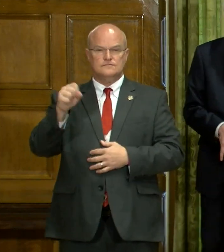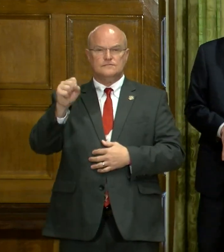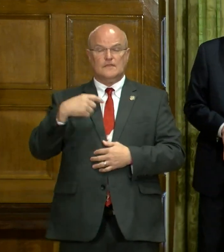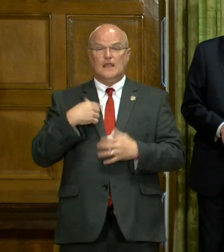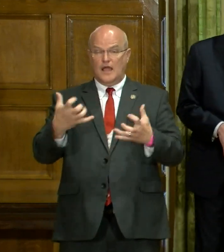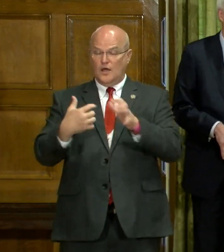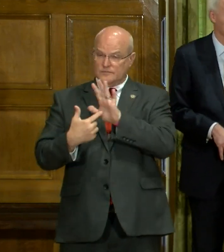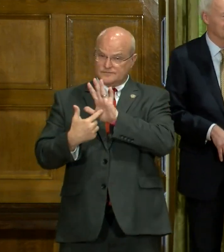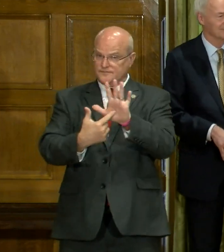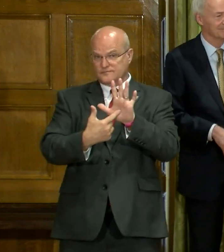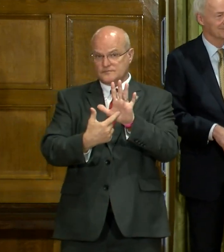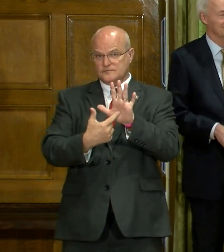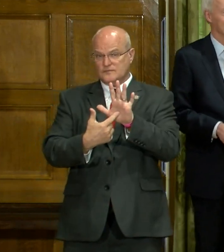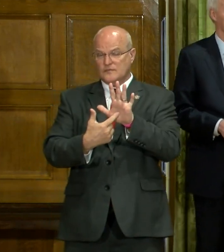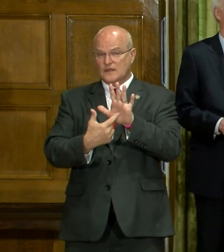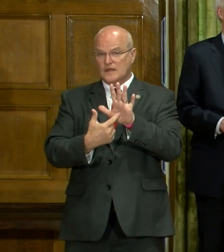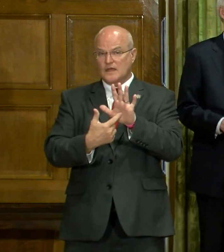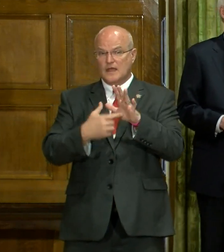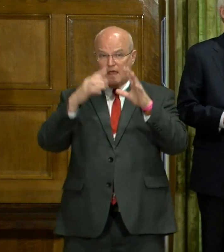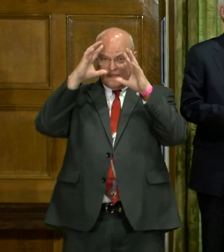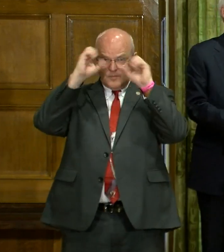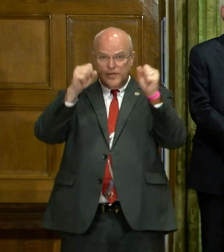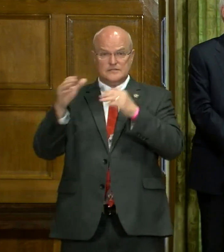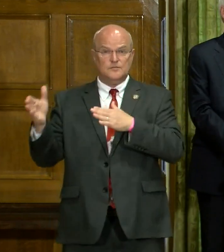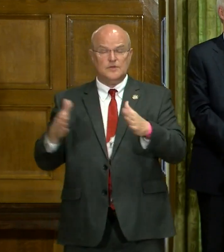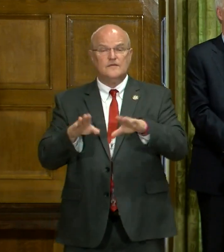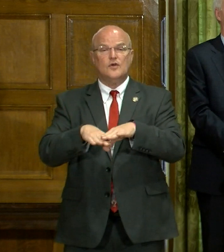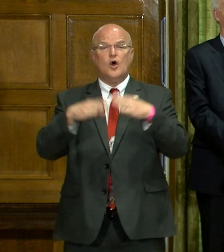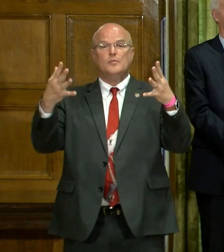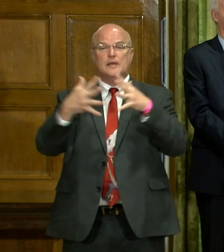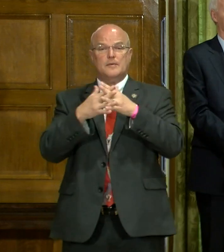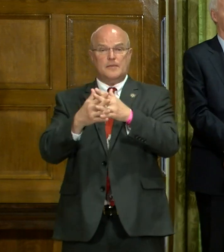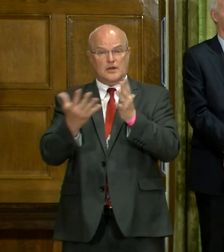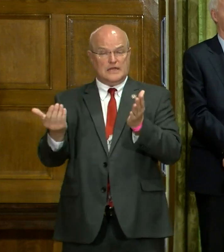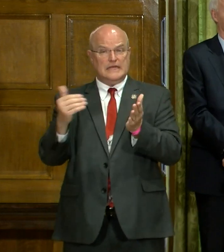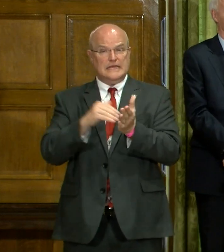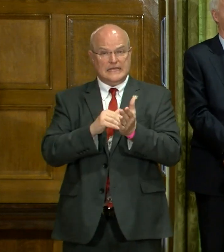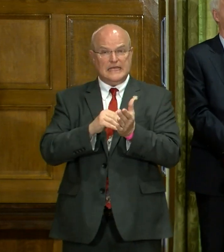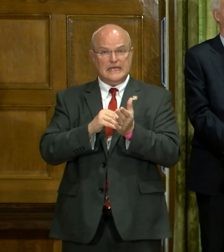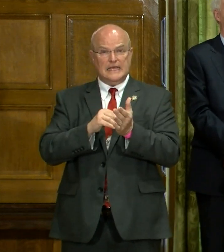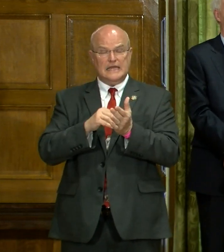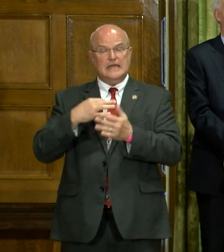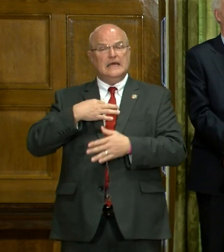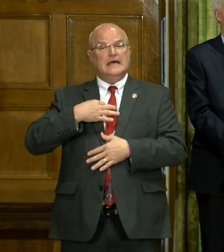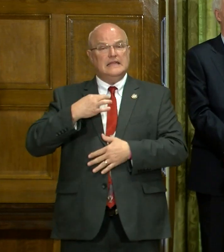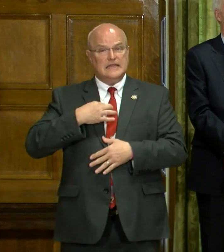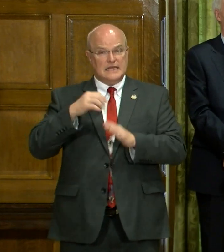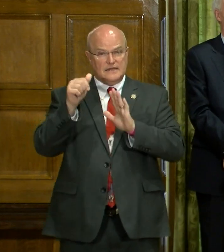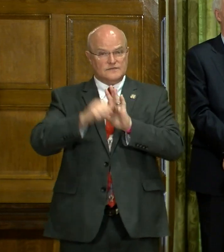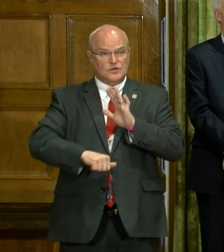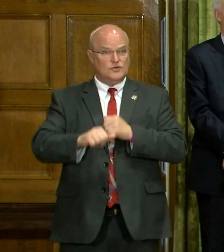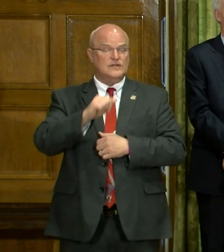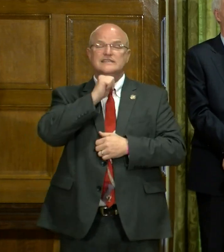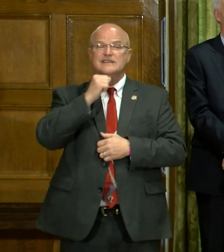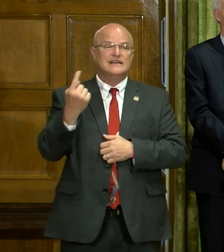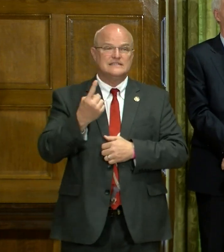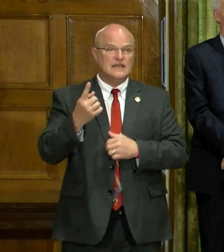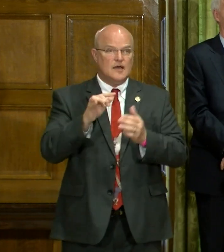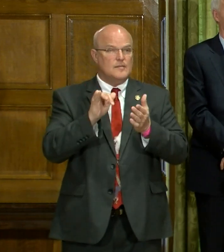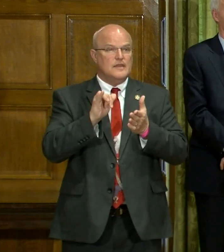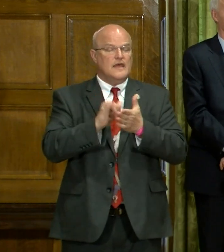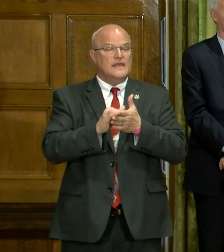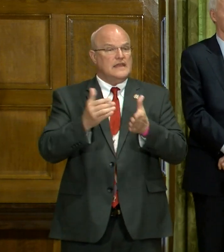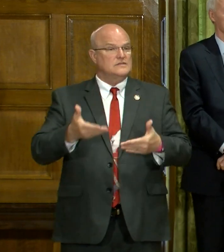Yes, I want to point out that in the President's plan for opening up America again, elective surgery is not something that